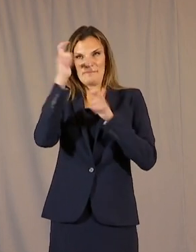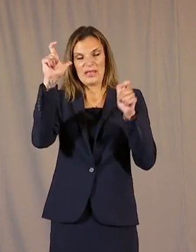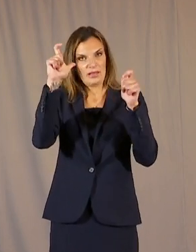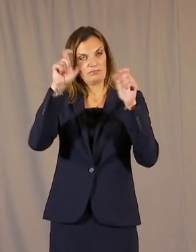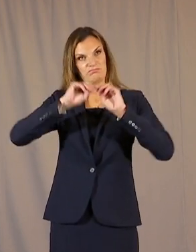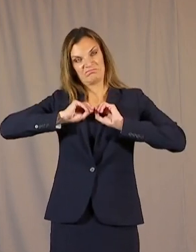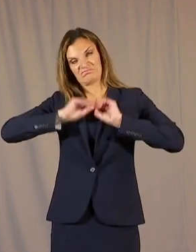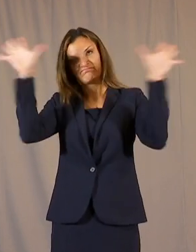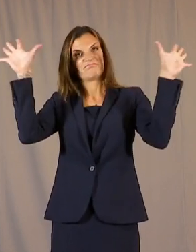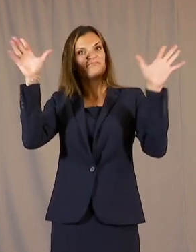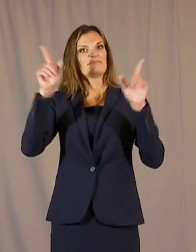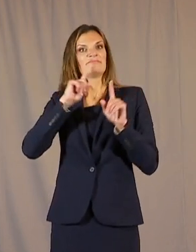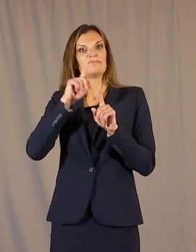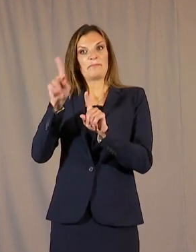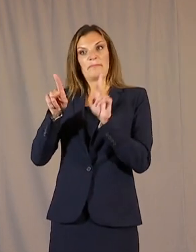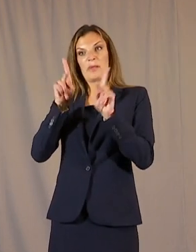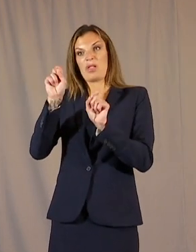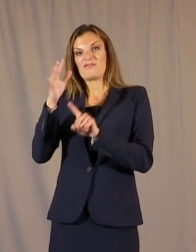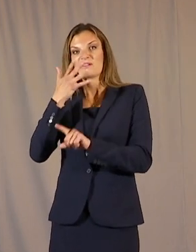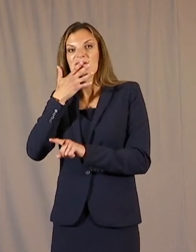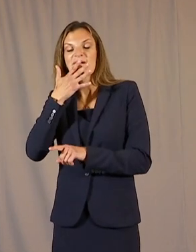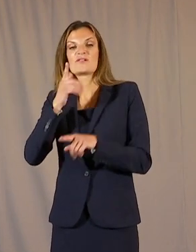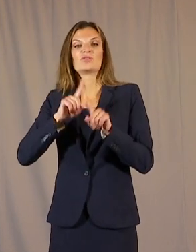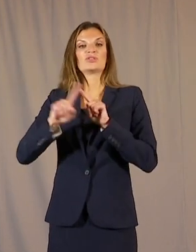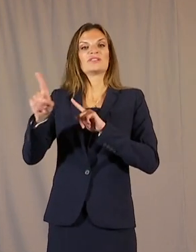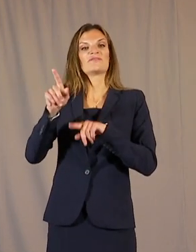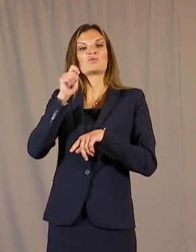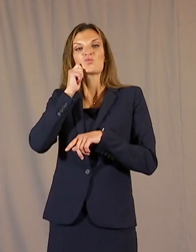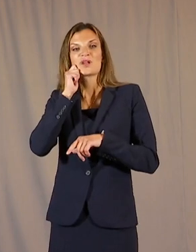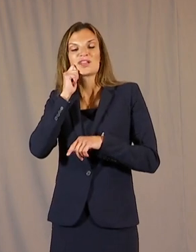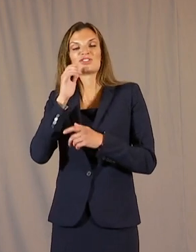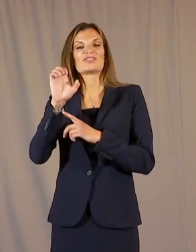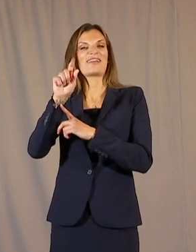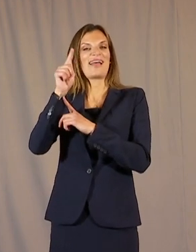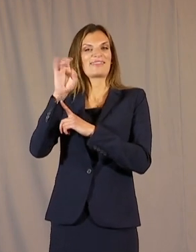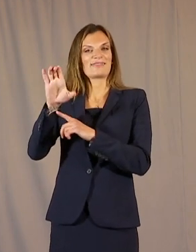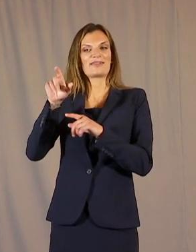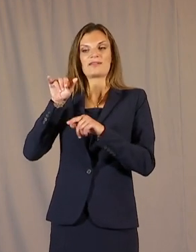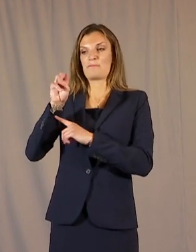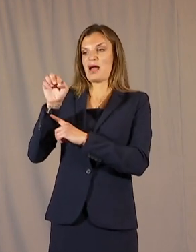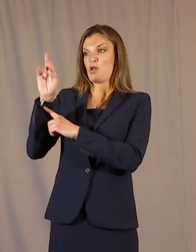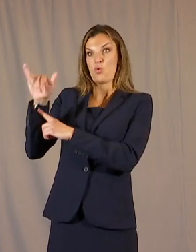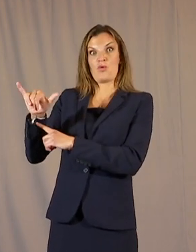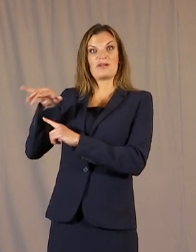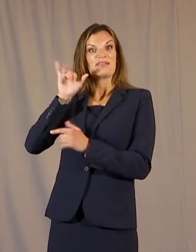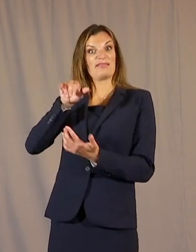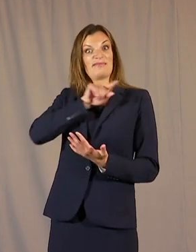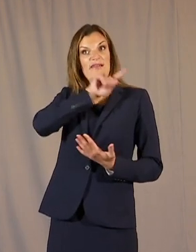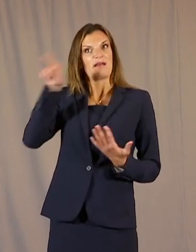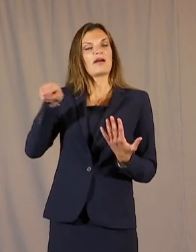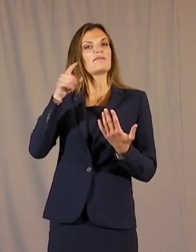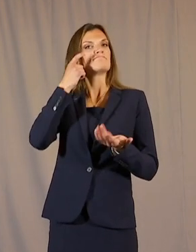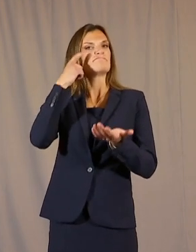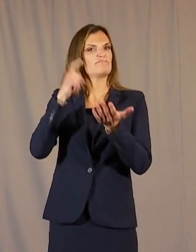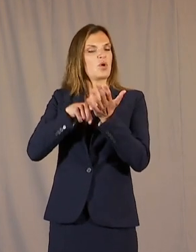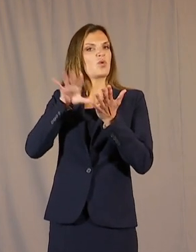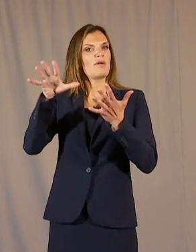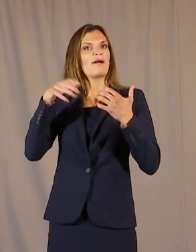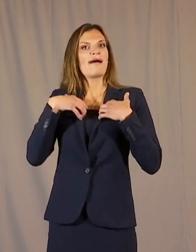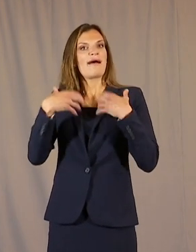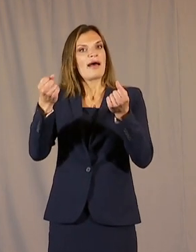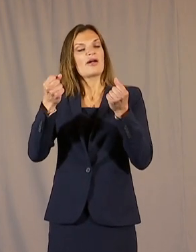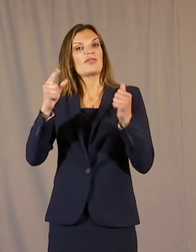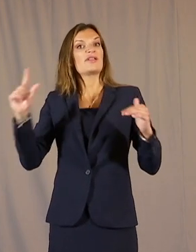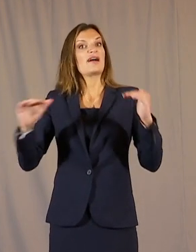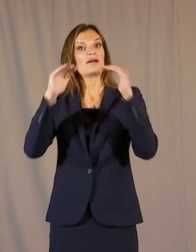burdening people of color, racial and ethnic minorities. I want to give you an opportunity, Tommy, to expand